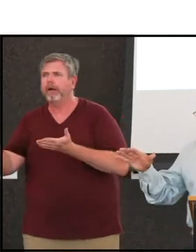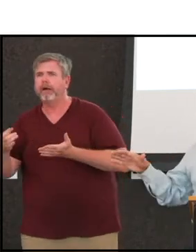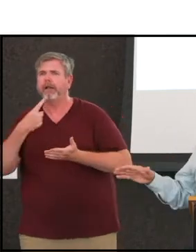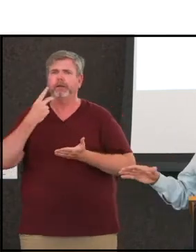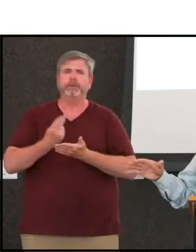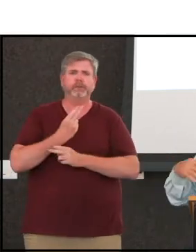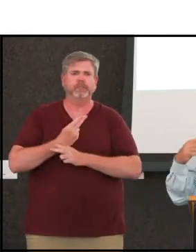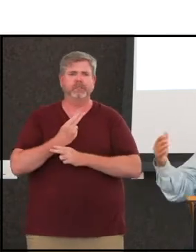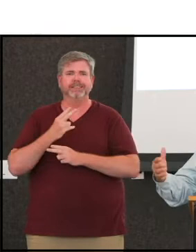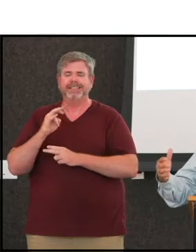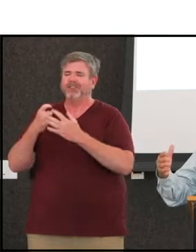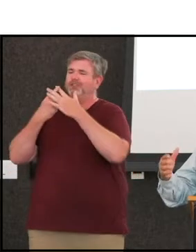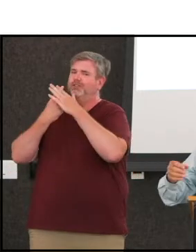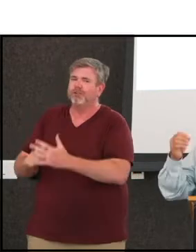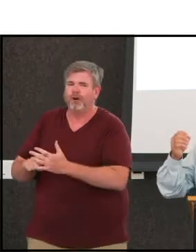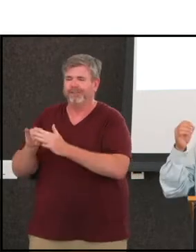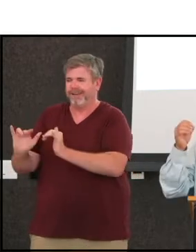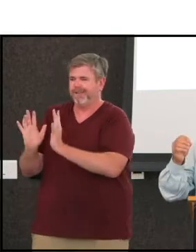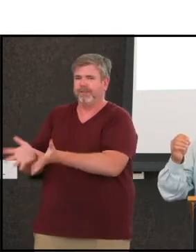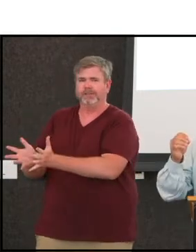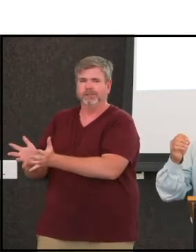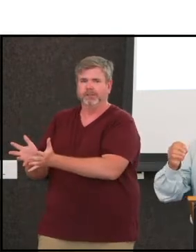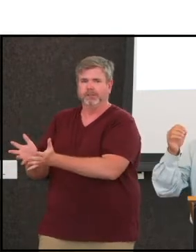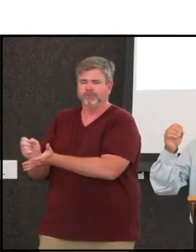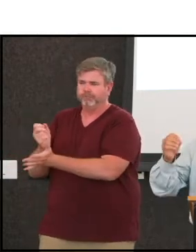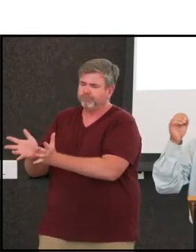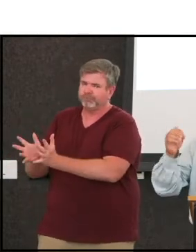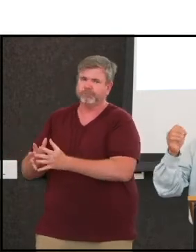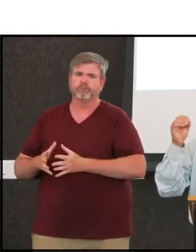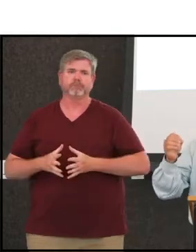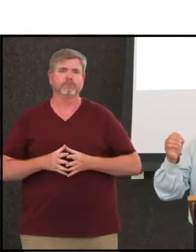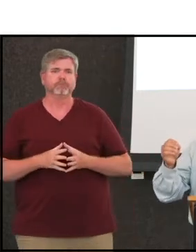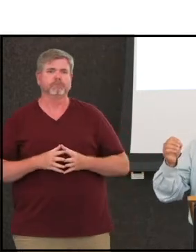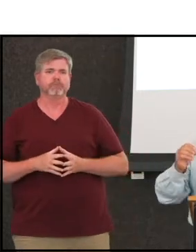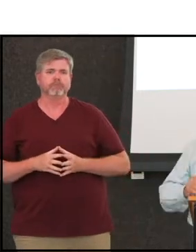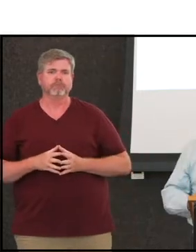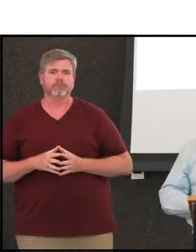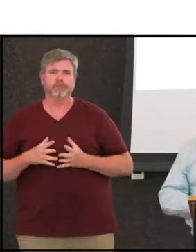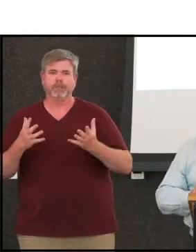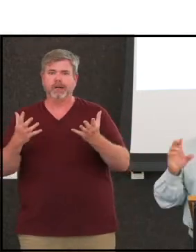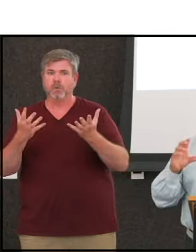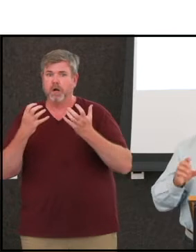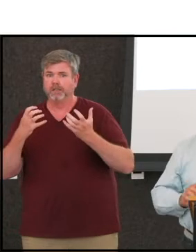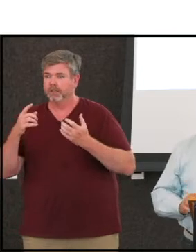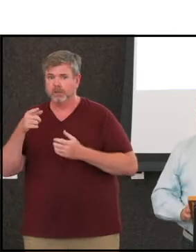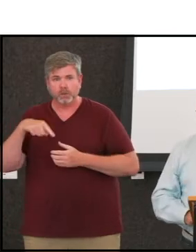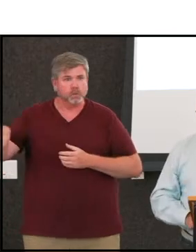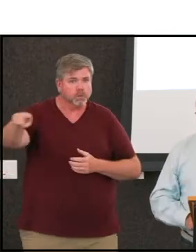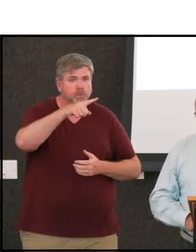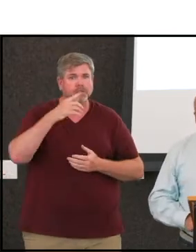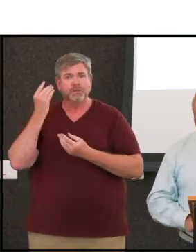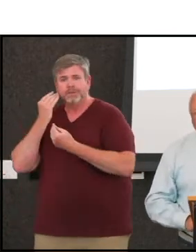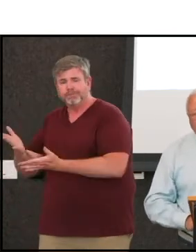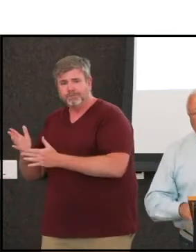we've said that. I'm repeating myself. I want to emphasize that. I want you to tell your kid that. I also want you to do one more thing.